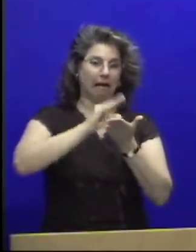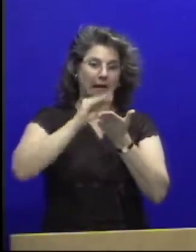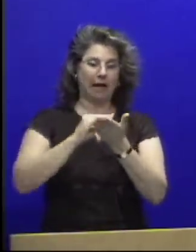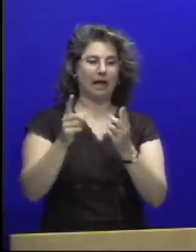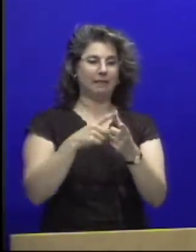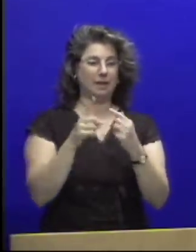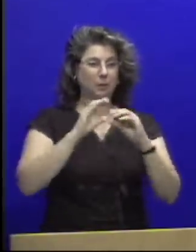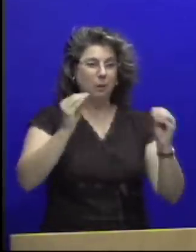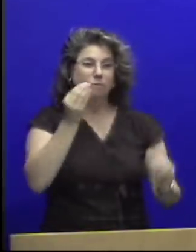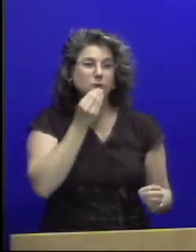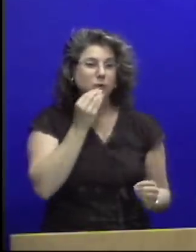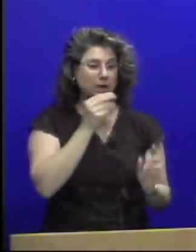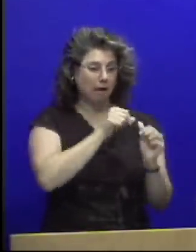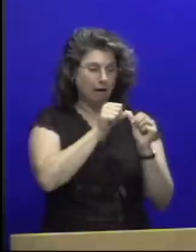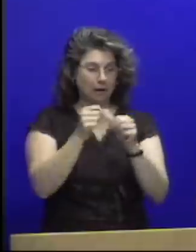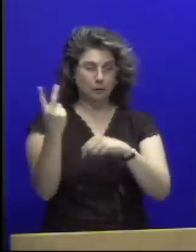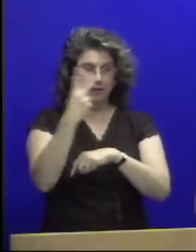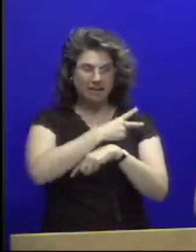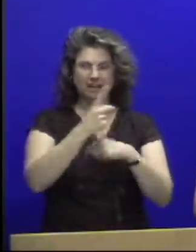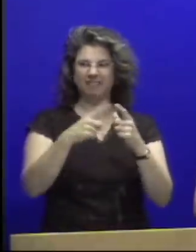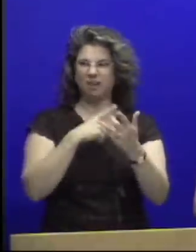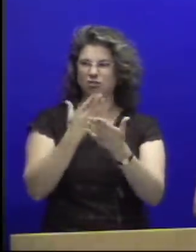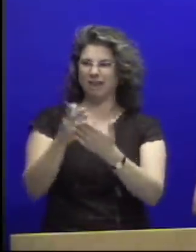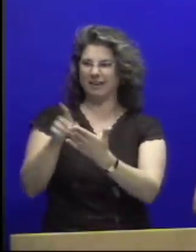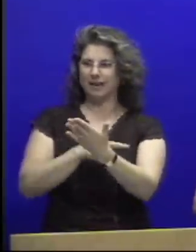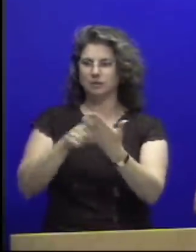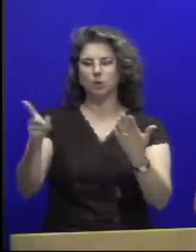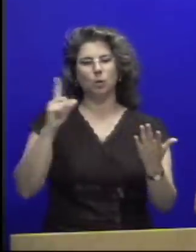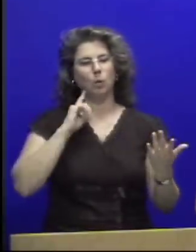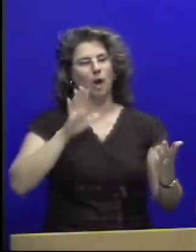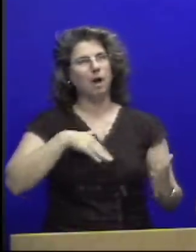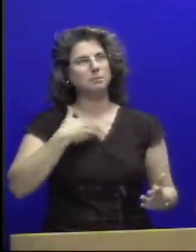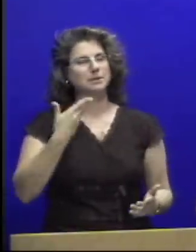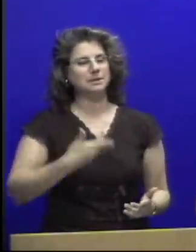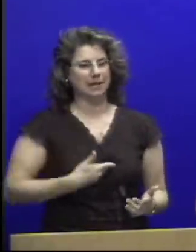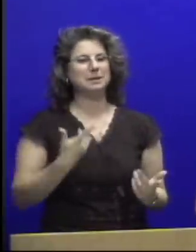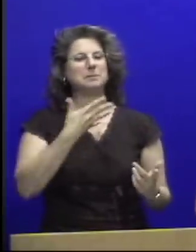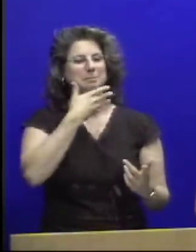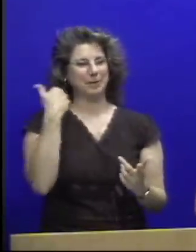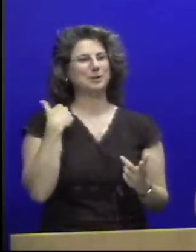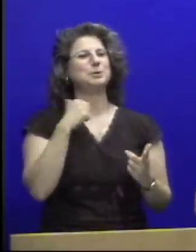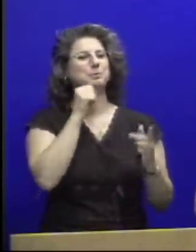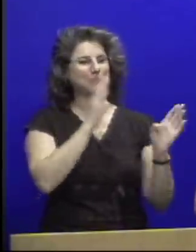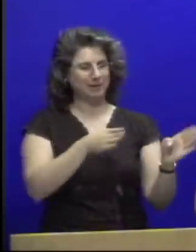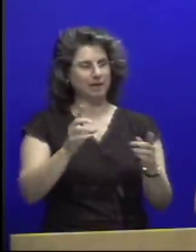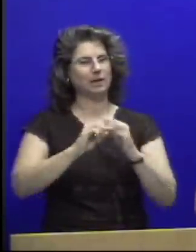again. So it's really important not to take any solid foods,